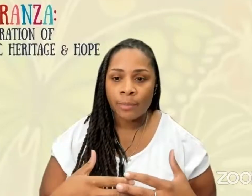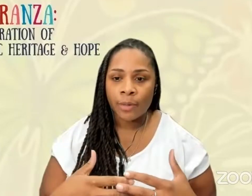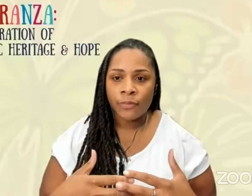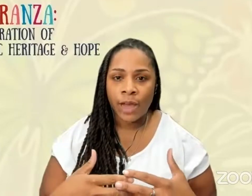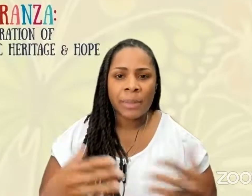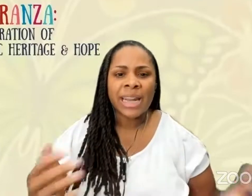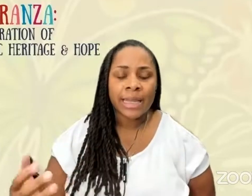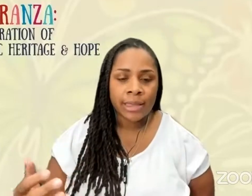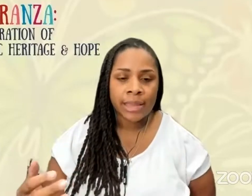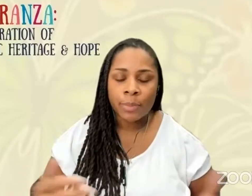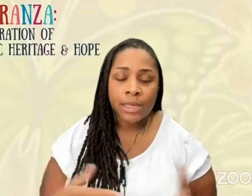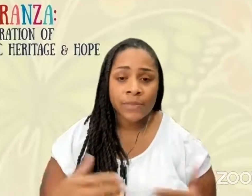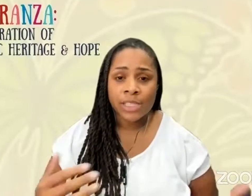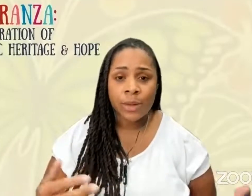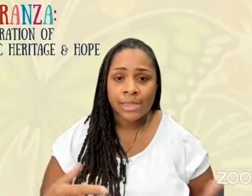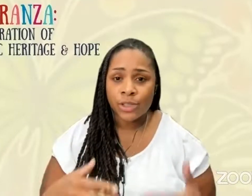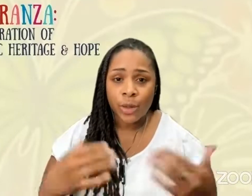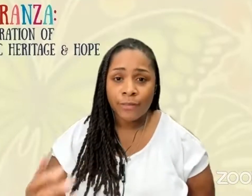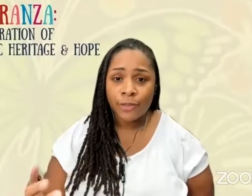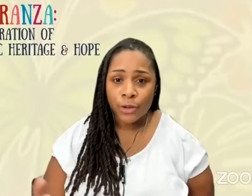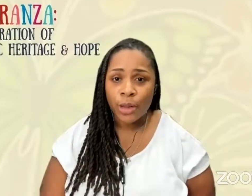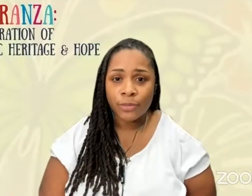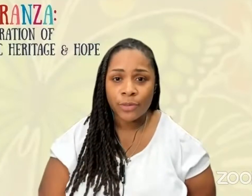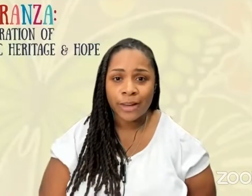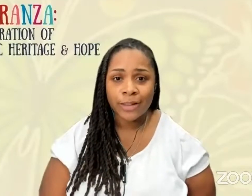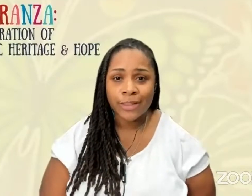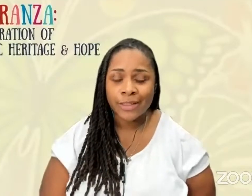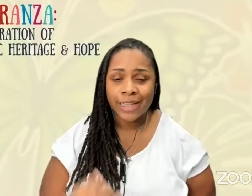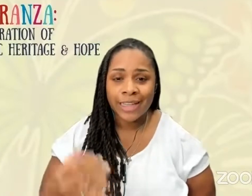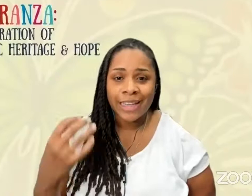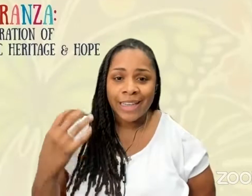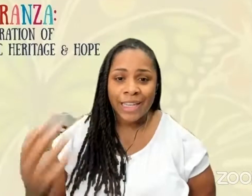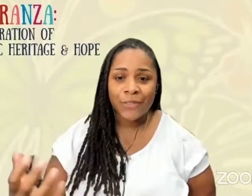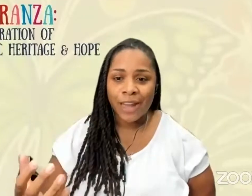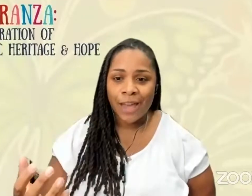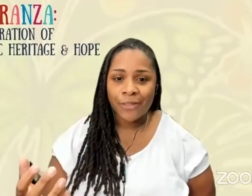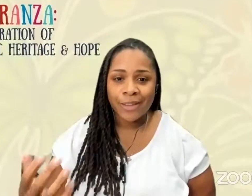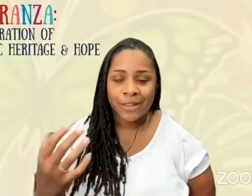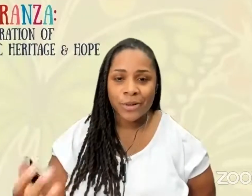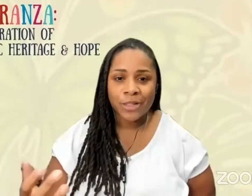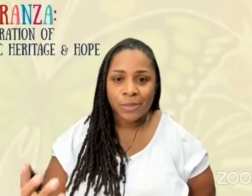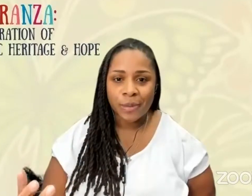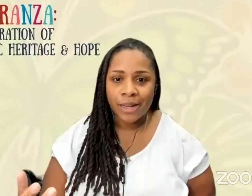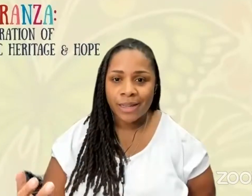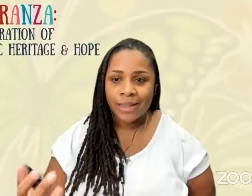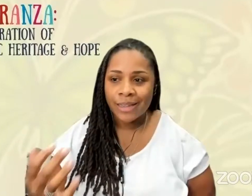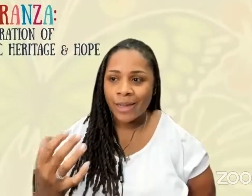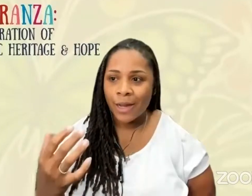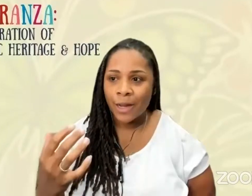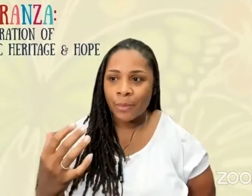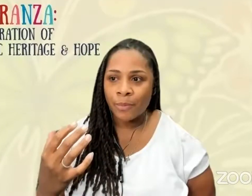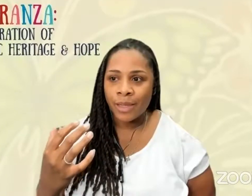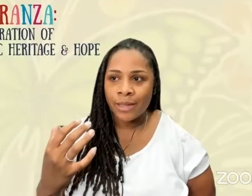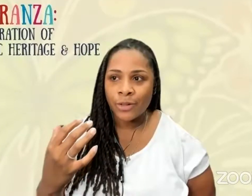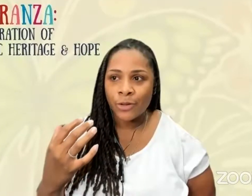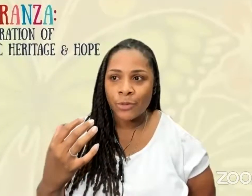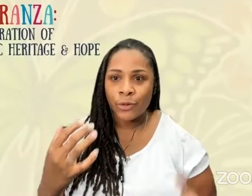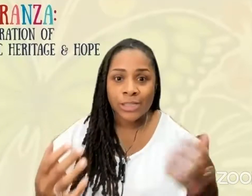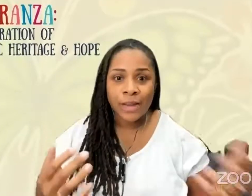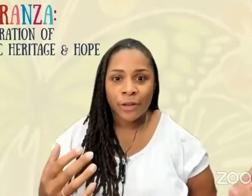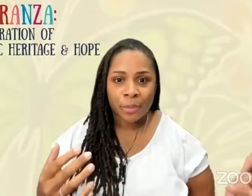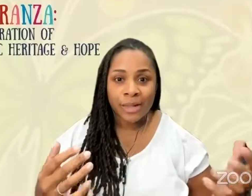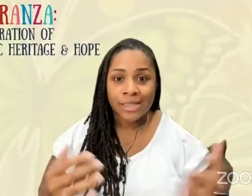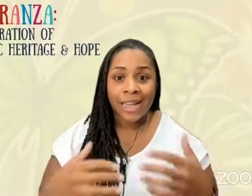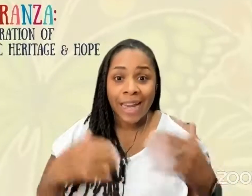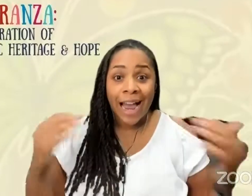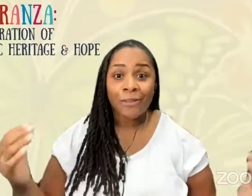if I may not get that because of XYZ, you have to go out there and look. Even having, Hispanic and, you know,